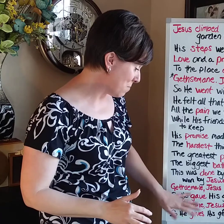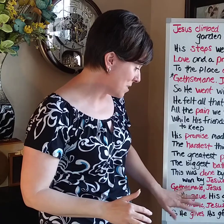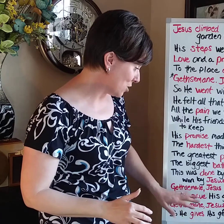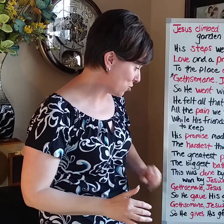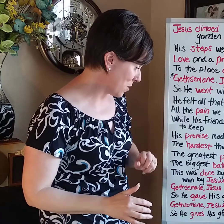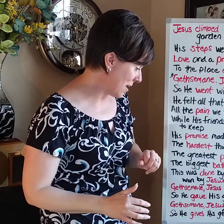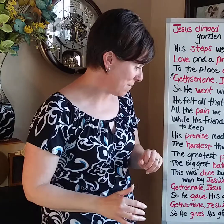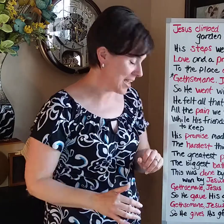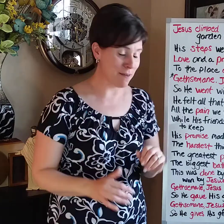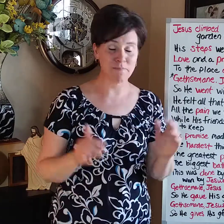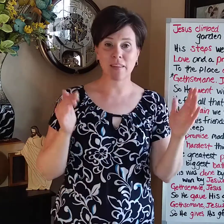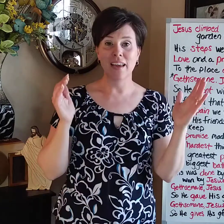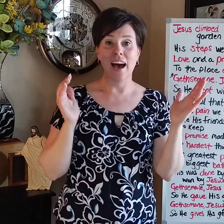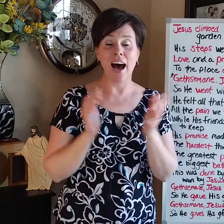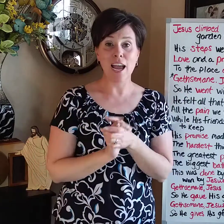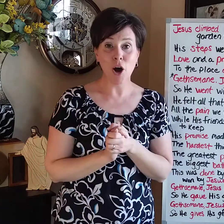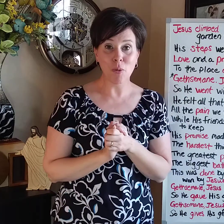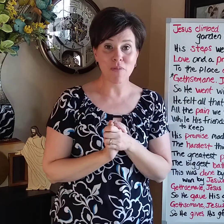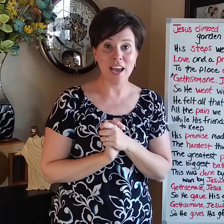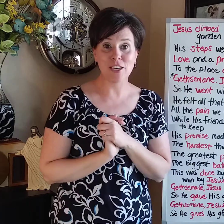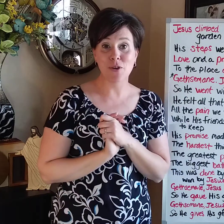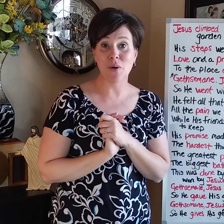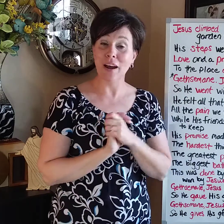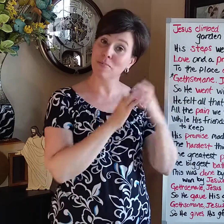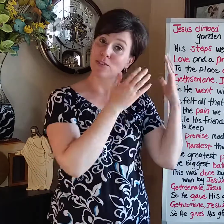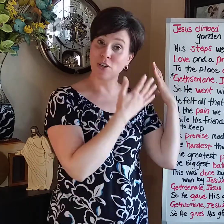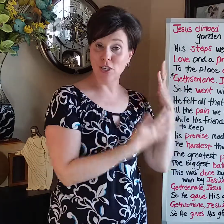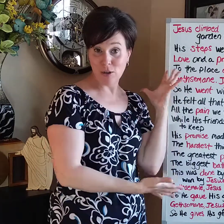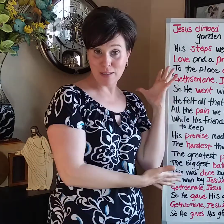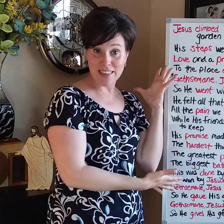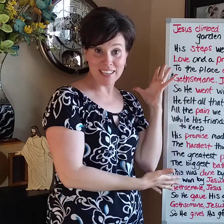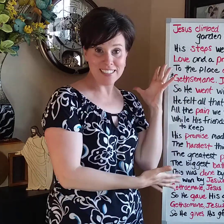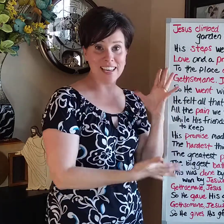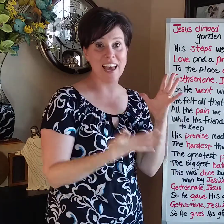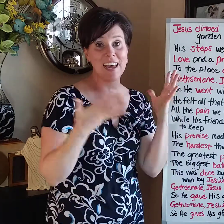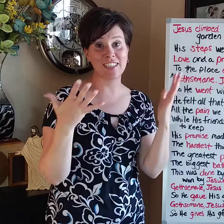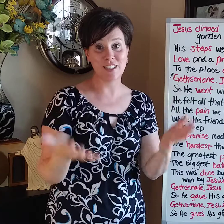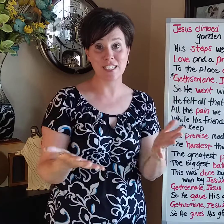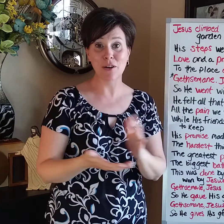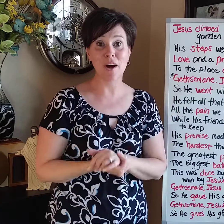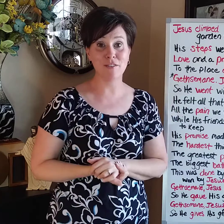these straight in my head. I hope that you are able to use this and the sing-along